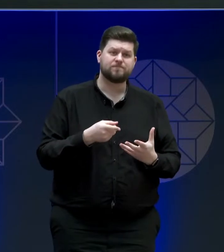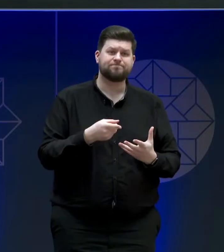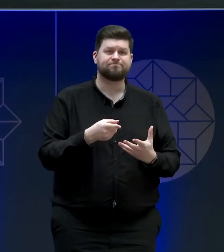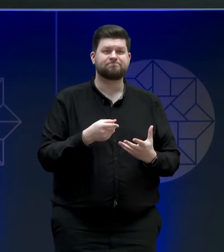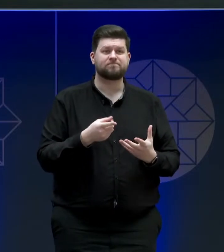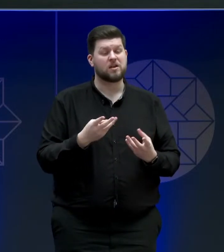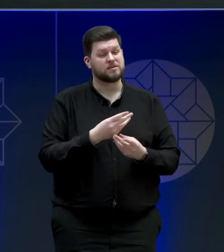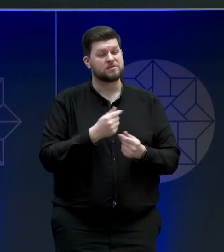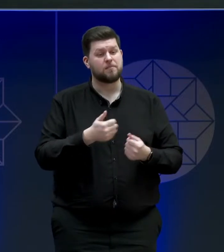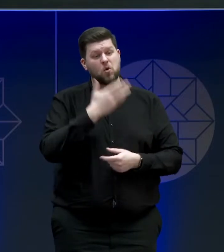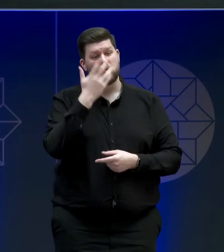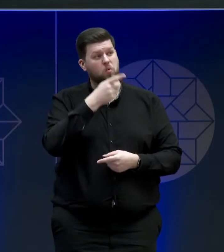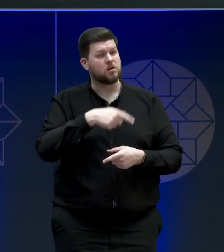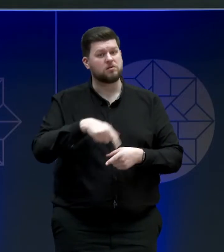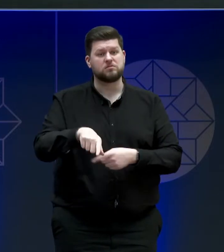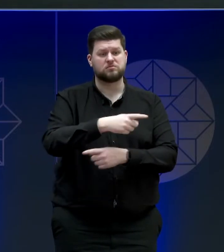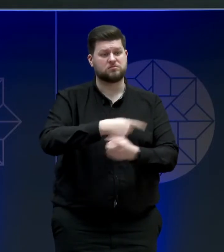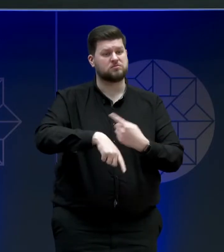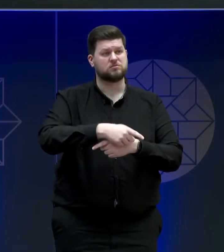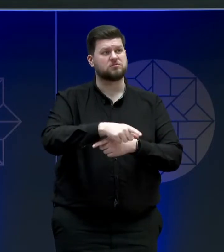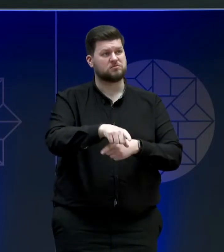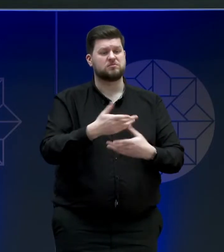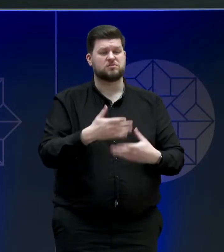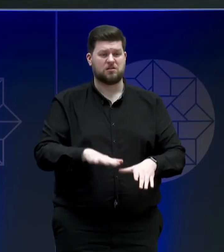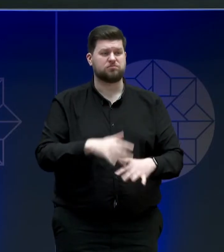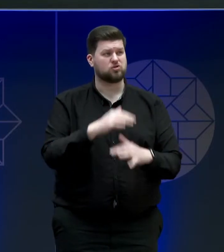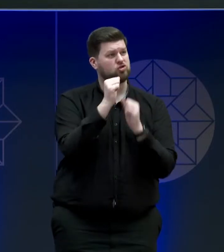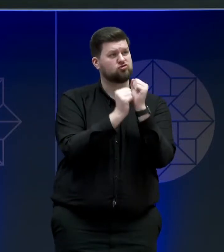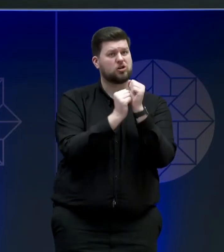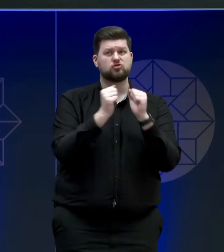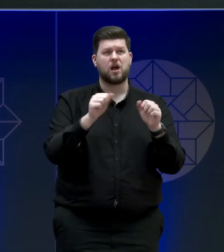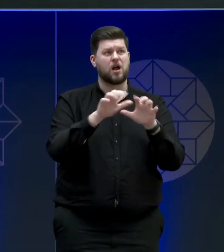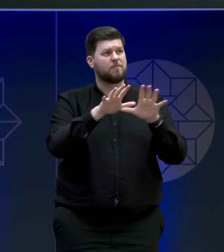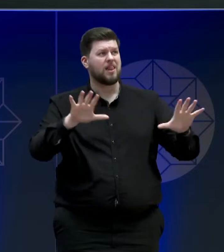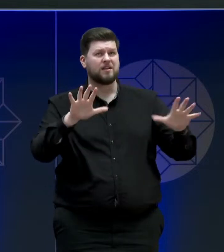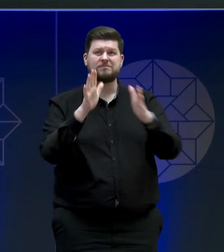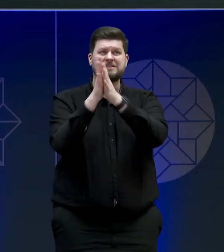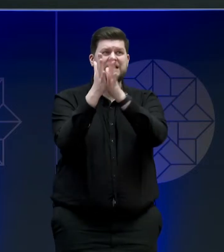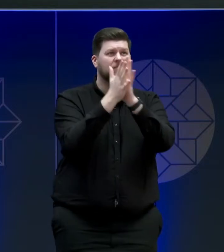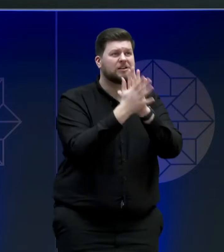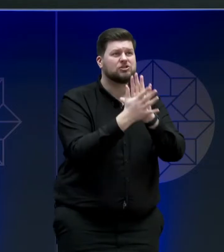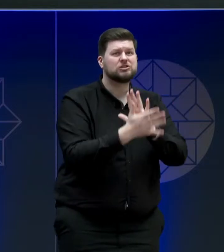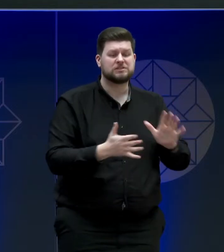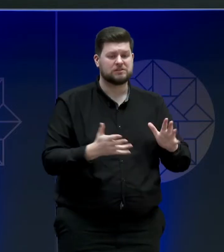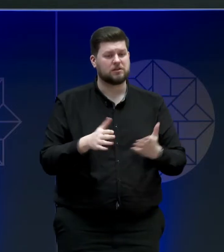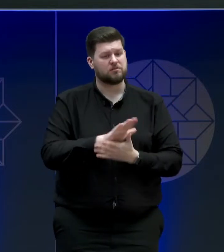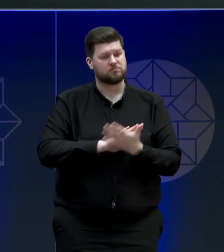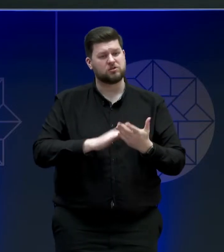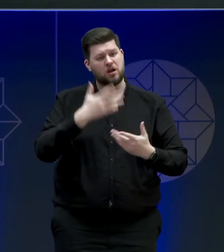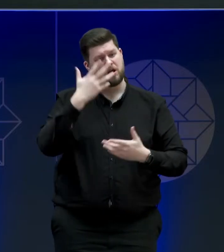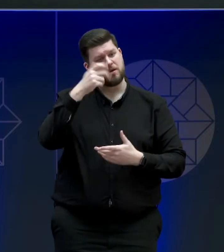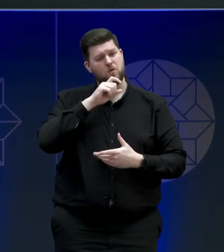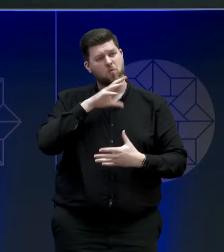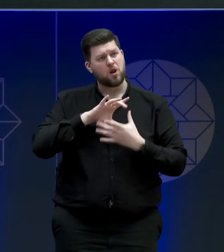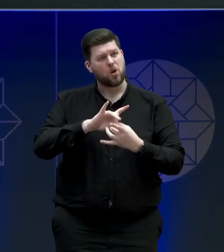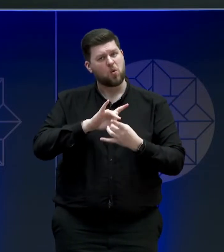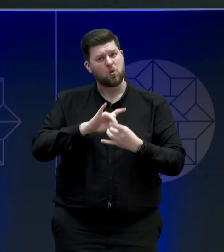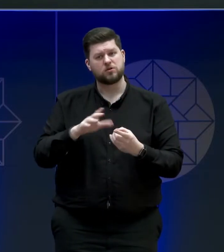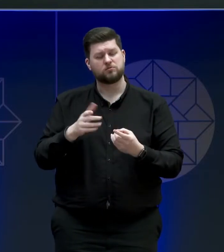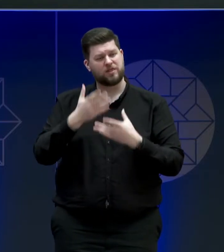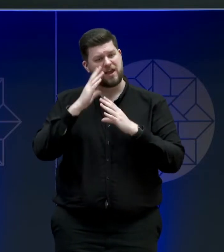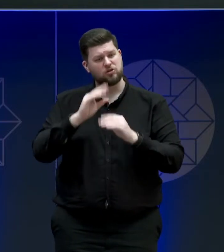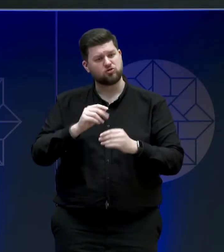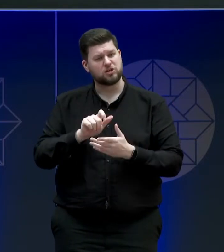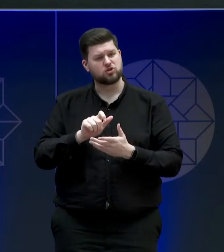Some of the schools, of course, have faced structural damage, and there will be a need for that to be repaired, and the Government will work closely with the Education Secretaries in dialogue with